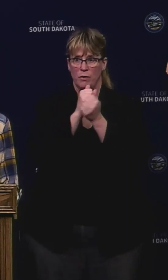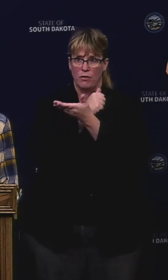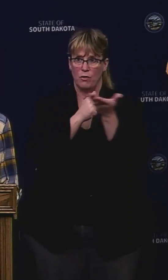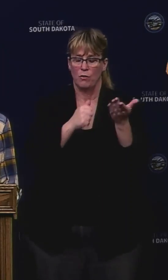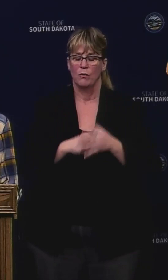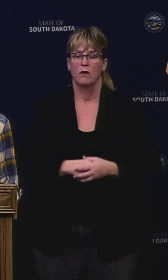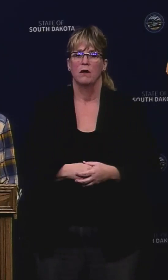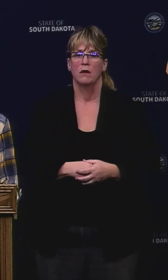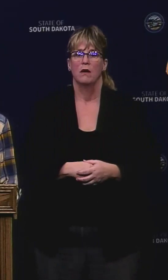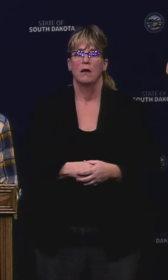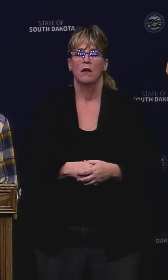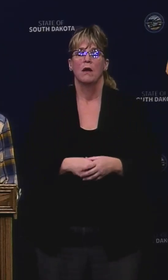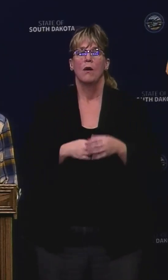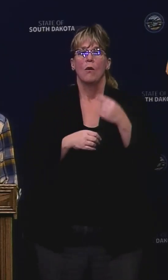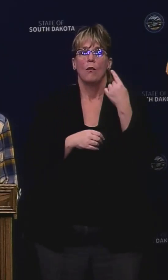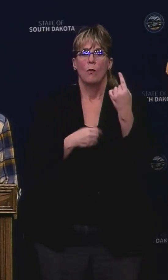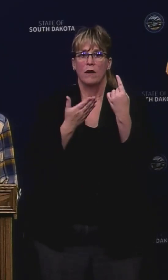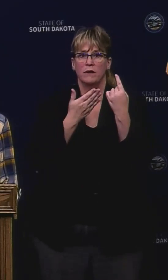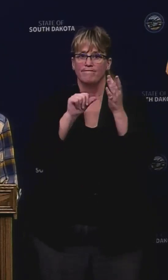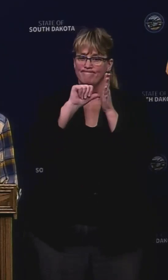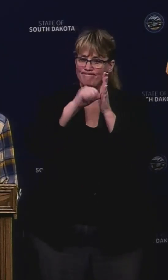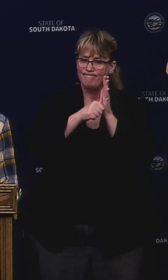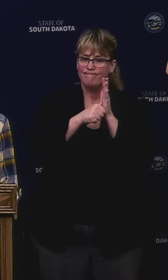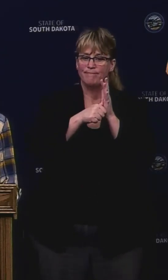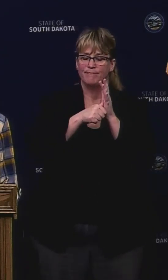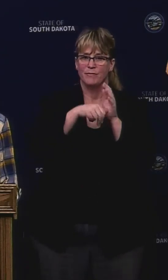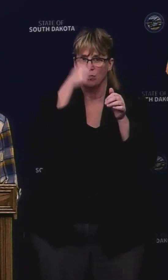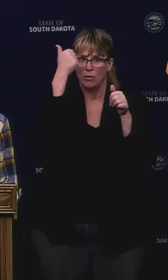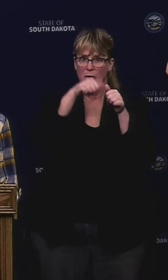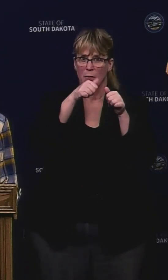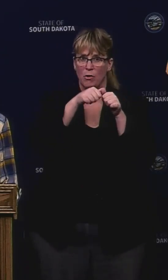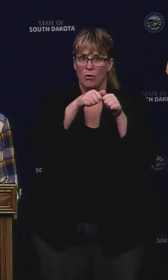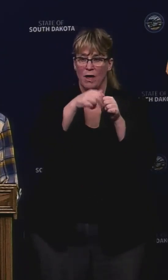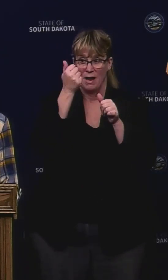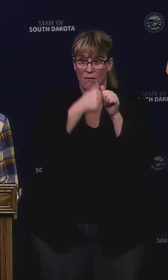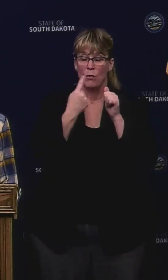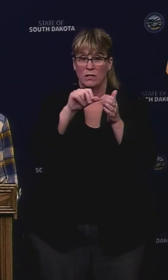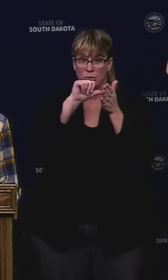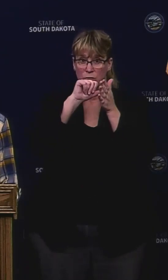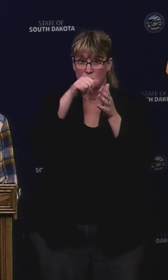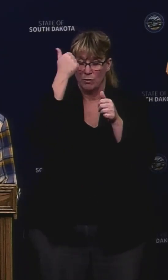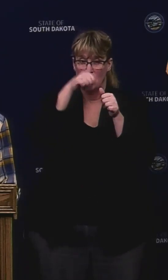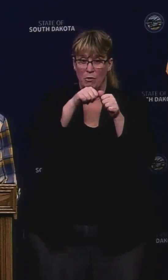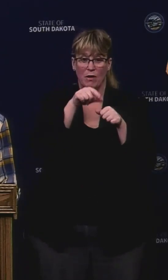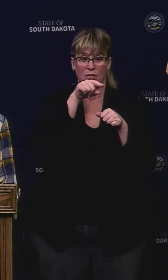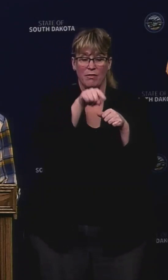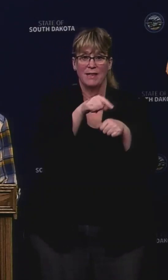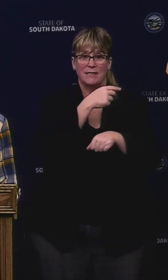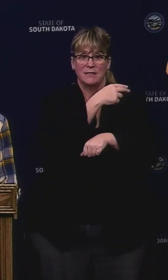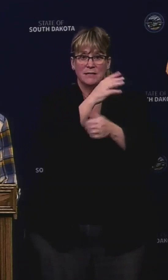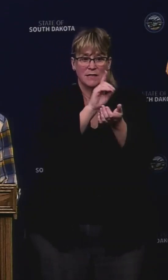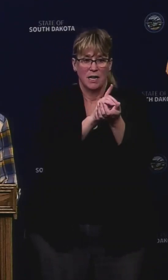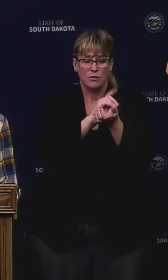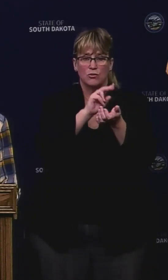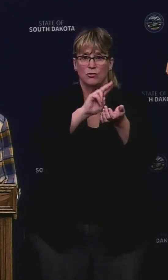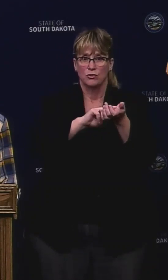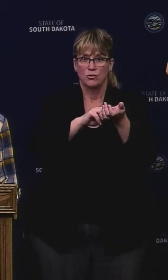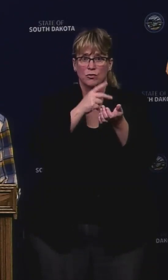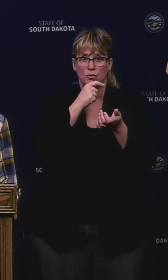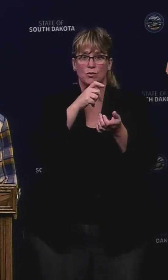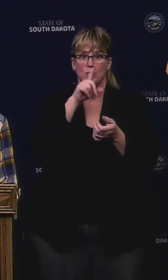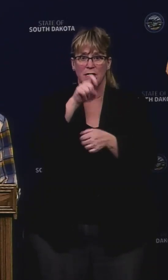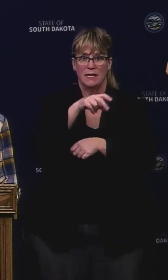One of the key things to remember, Bob, and I would encourage everybody to remember, is that these healthcare providers that would need